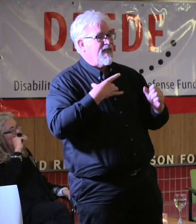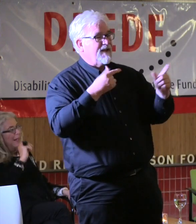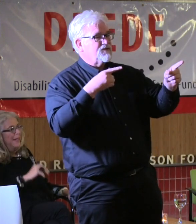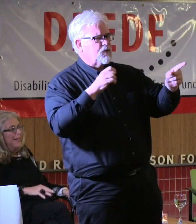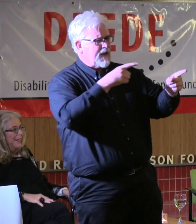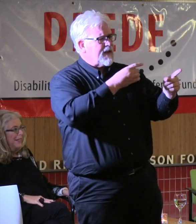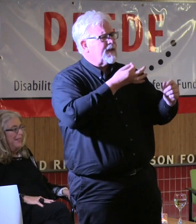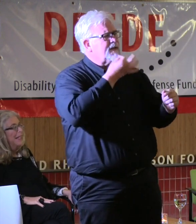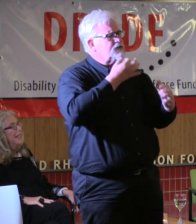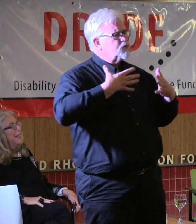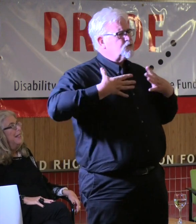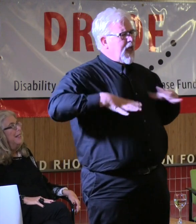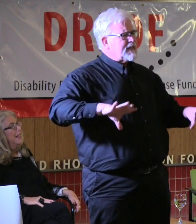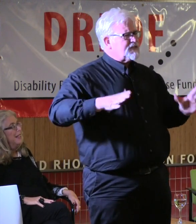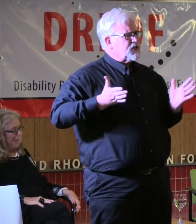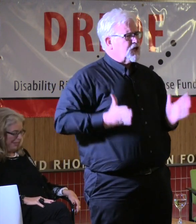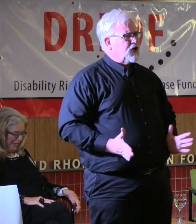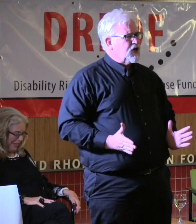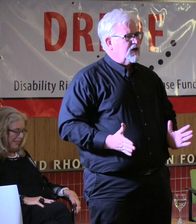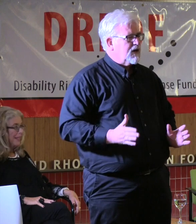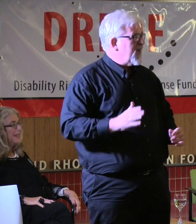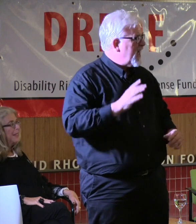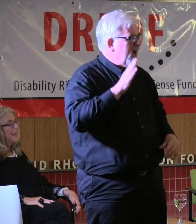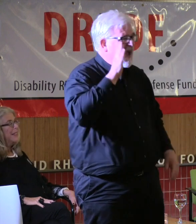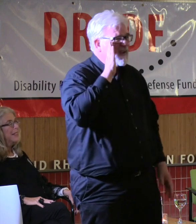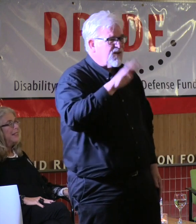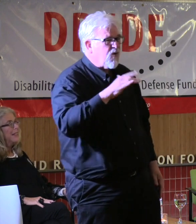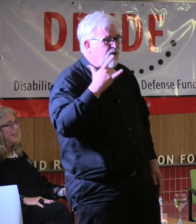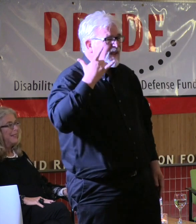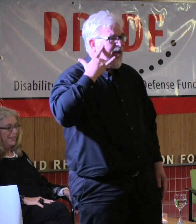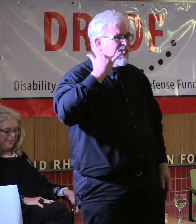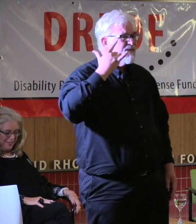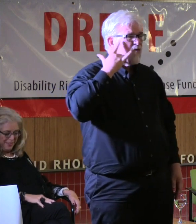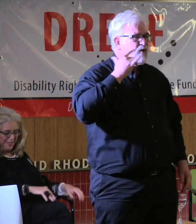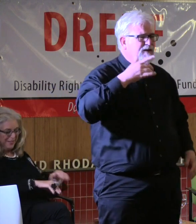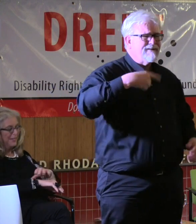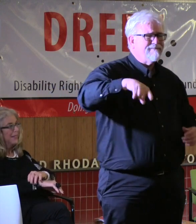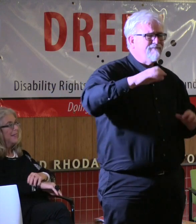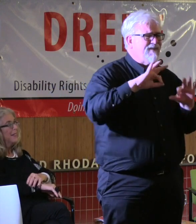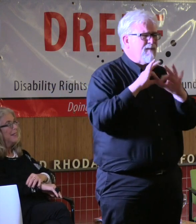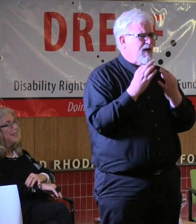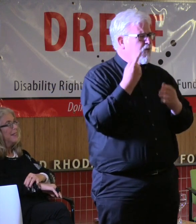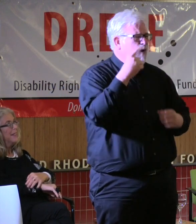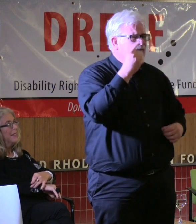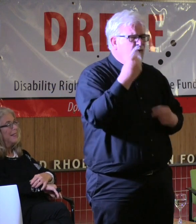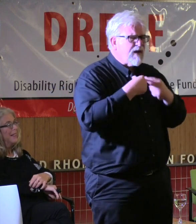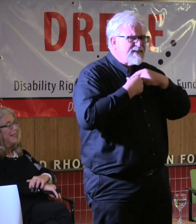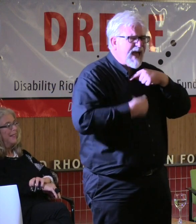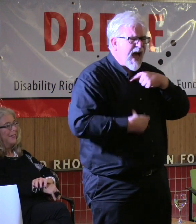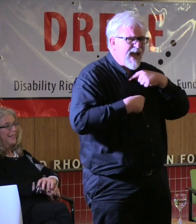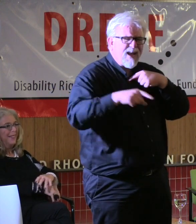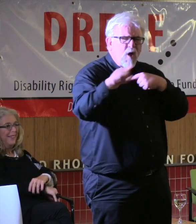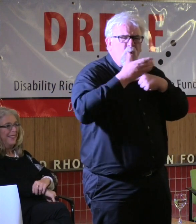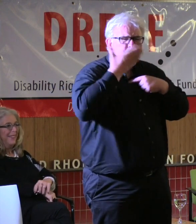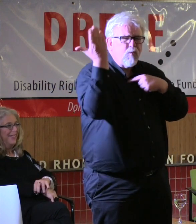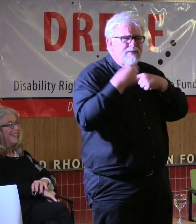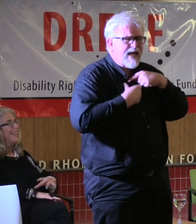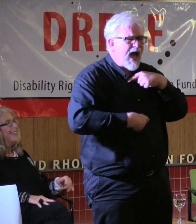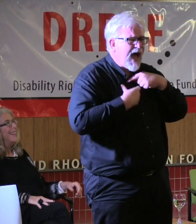how to dress. Here, not only am I in California, I'm among family. Why am I wearing a necktie? He doesn't wear a